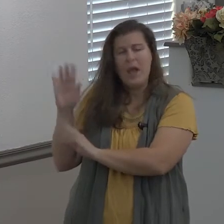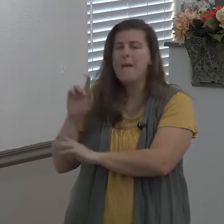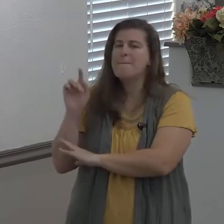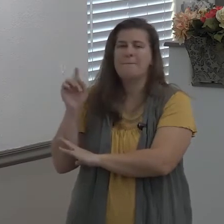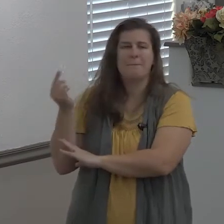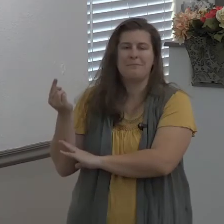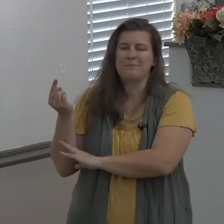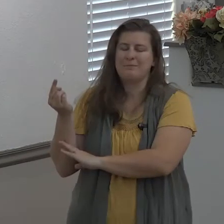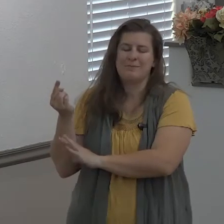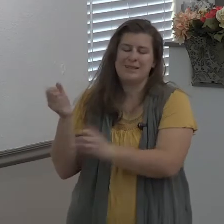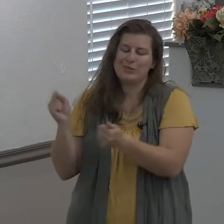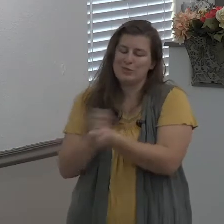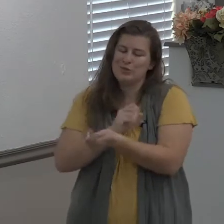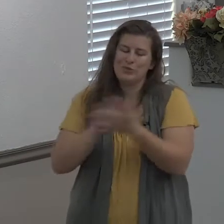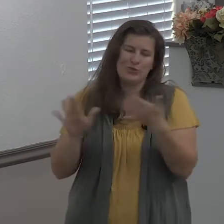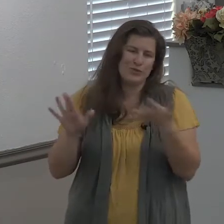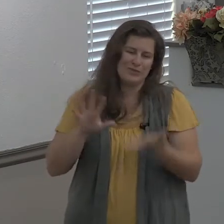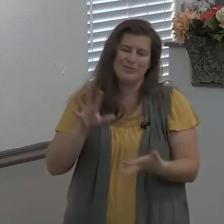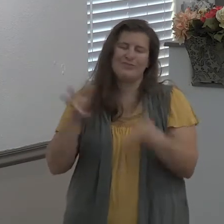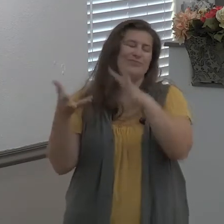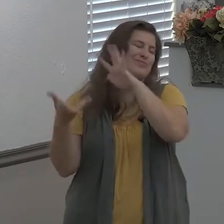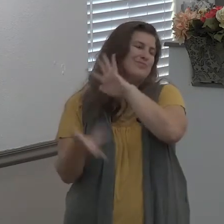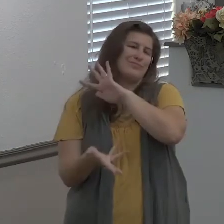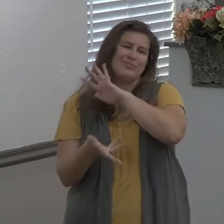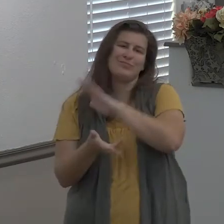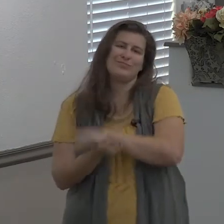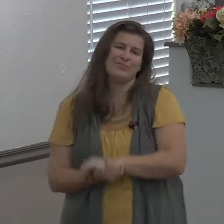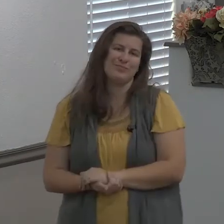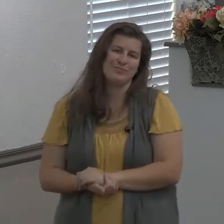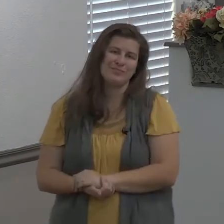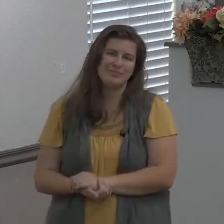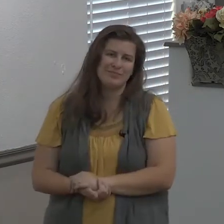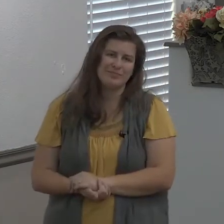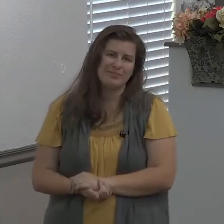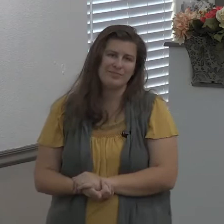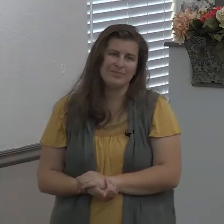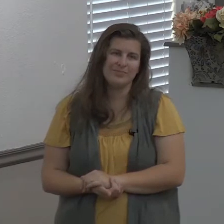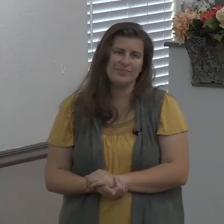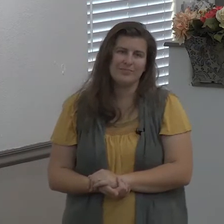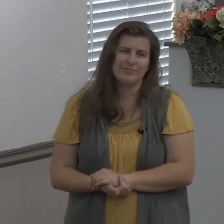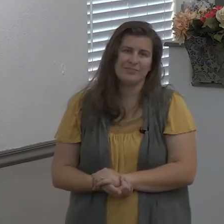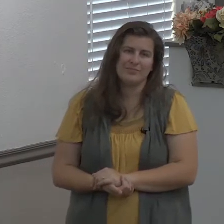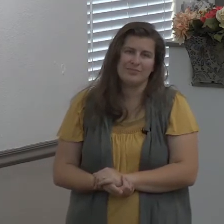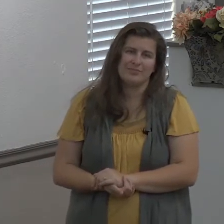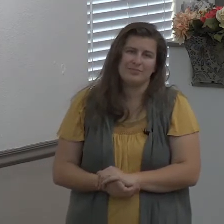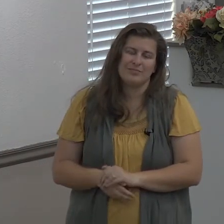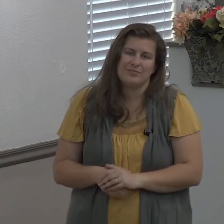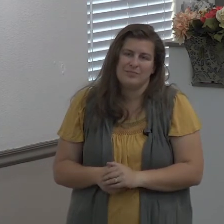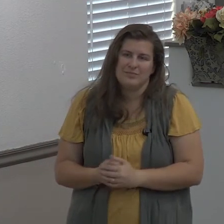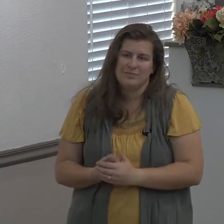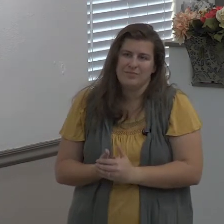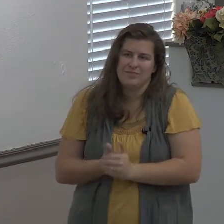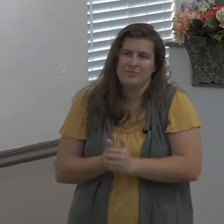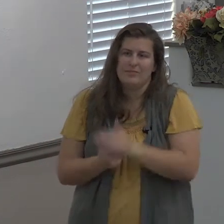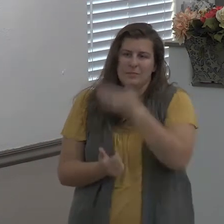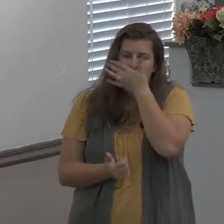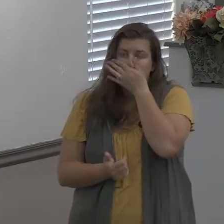What we say is, I know better than you. And all that does is end up in disaster.